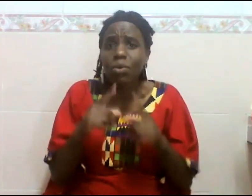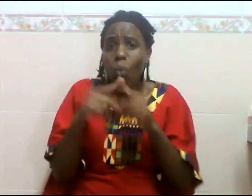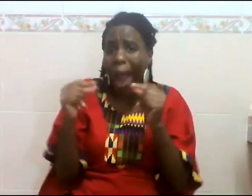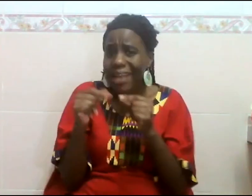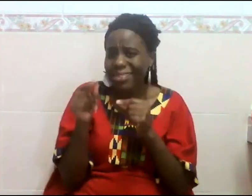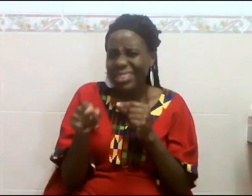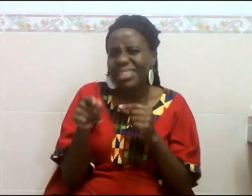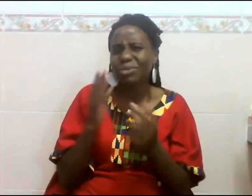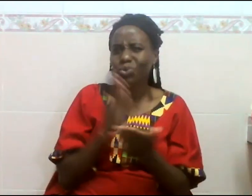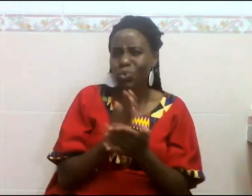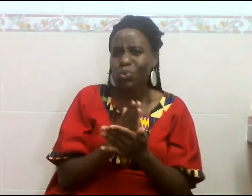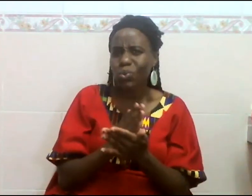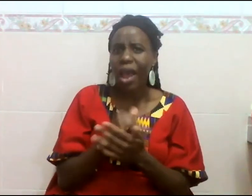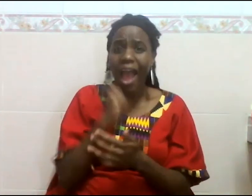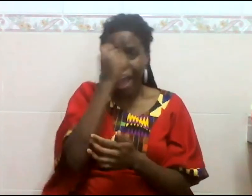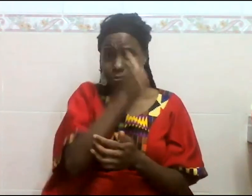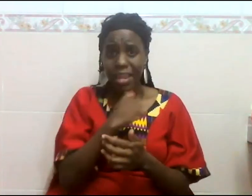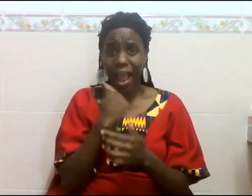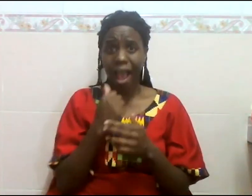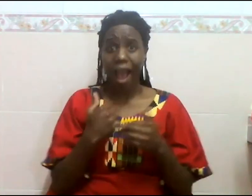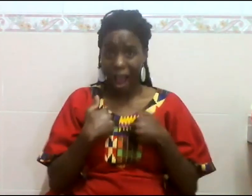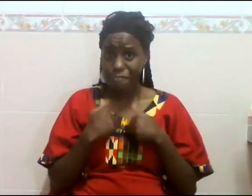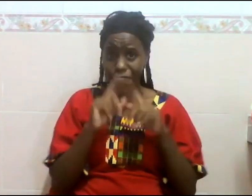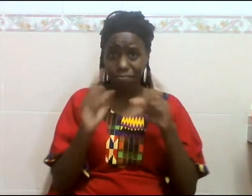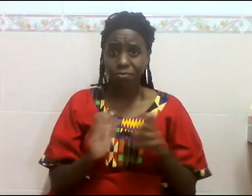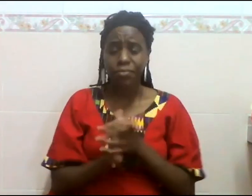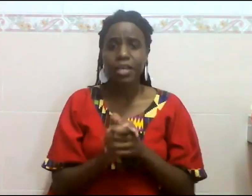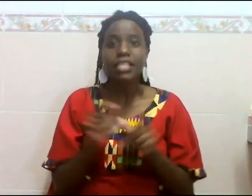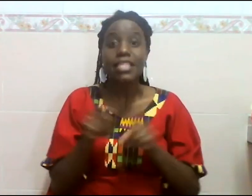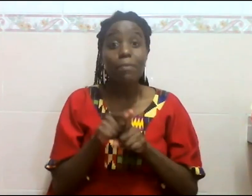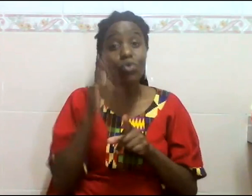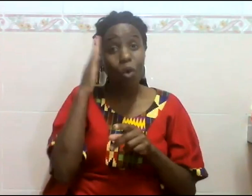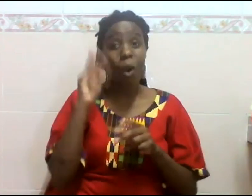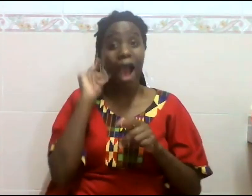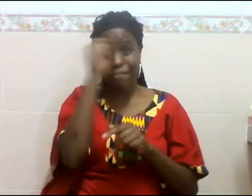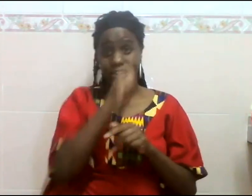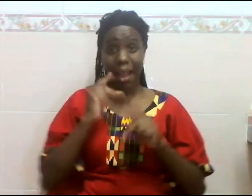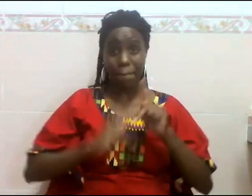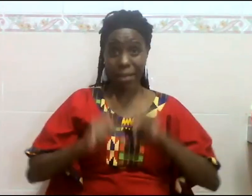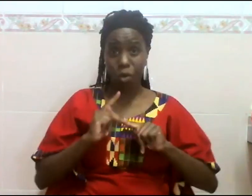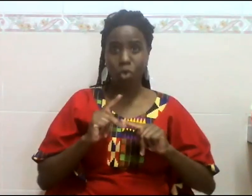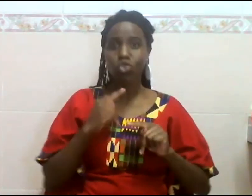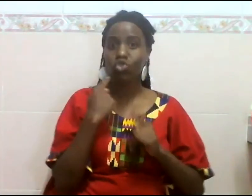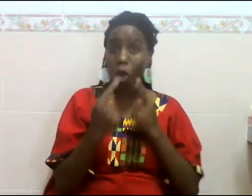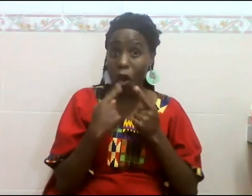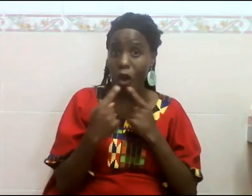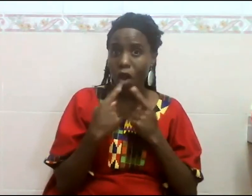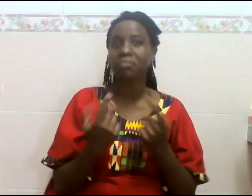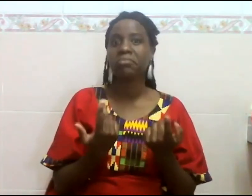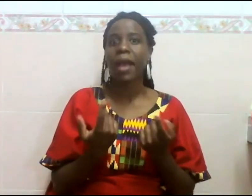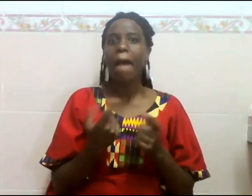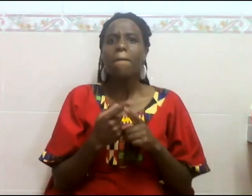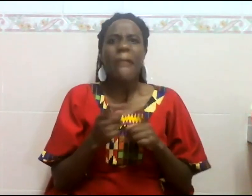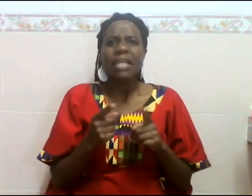not minorized, obviously, in their own countries, but like the way how we talk about that is very much like white centric, even though when we refer